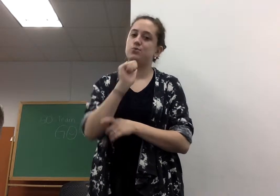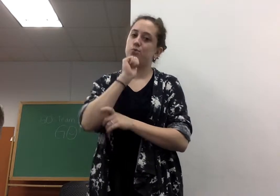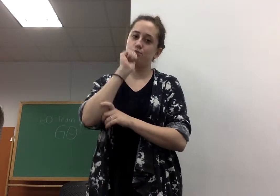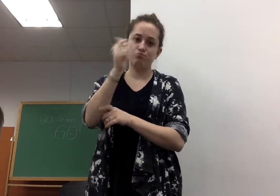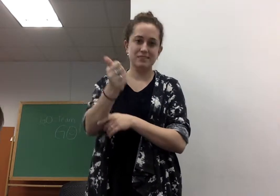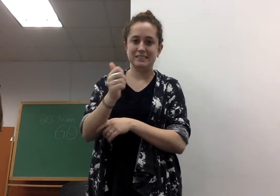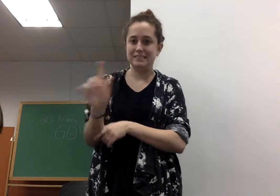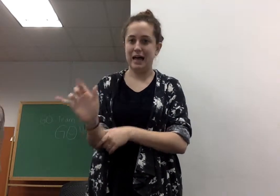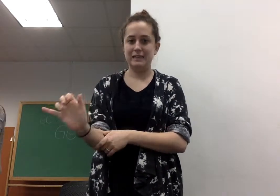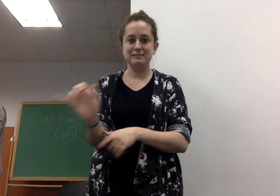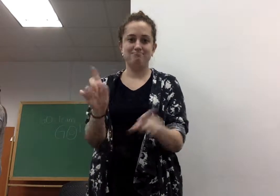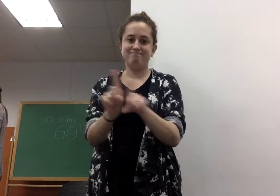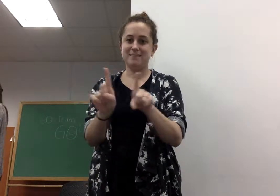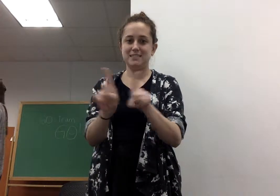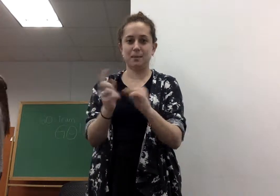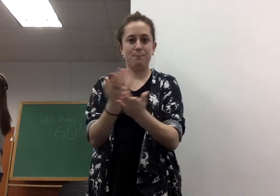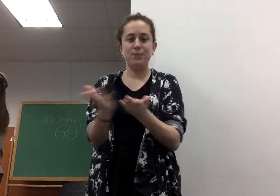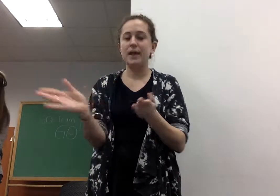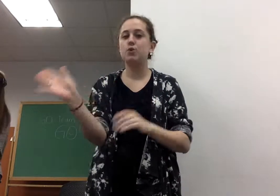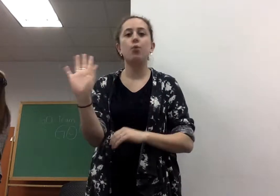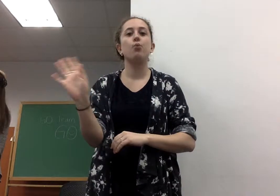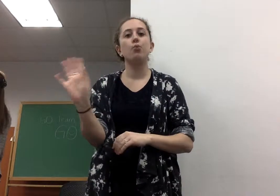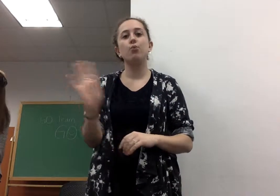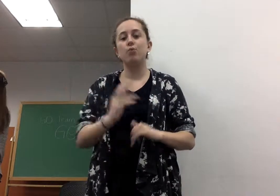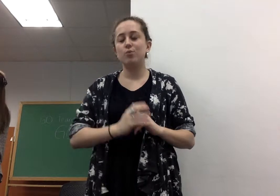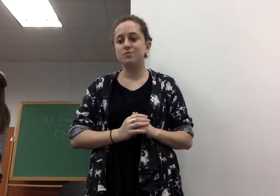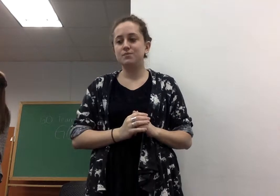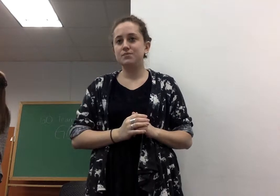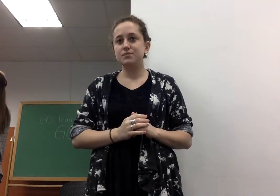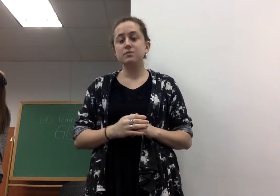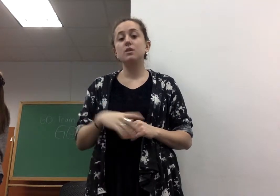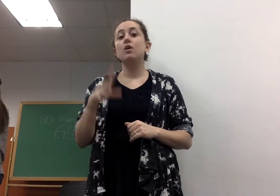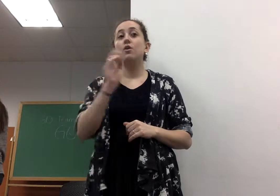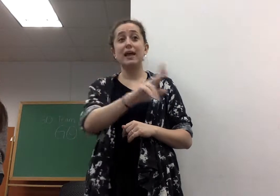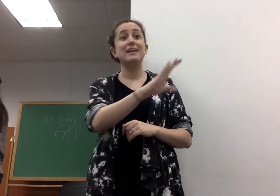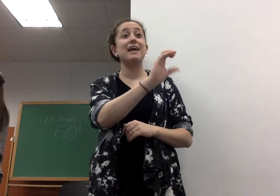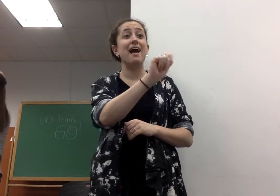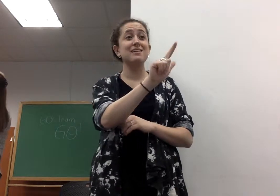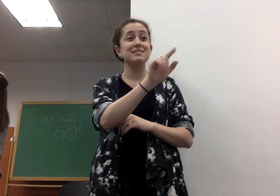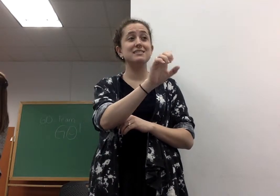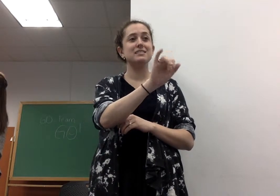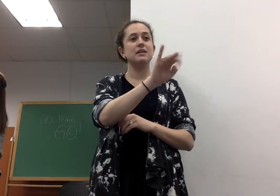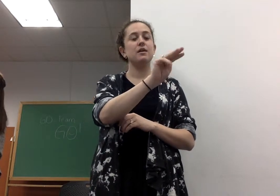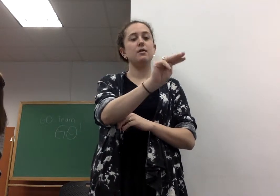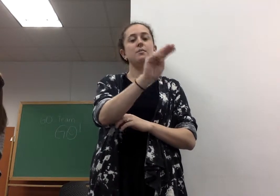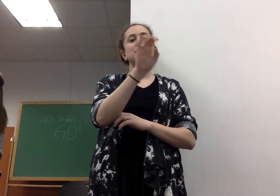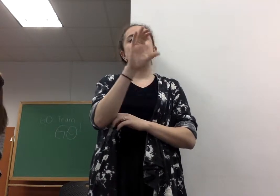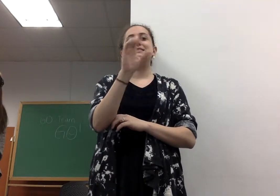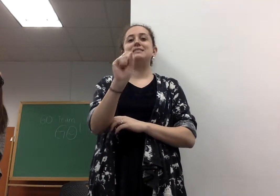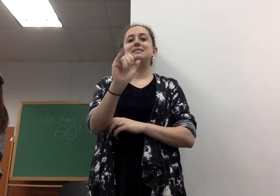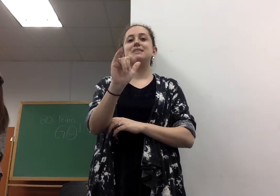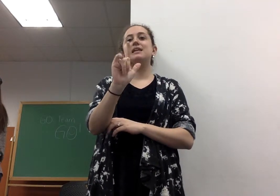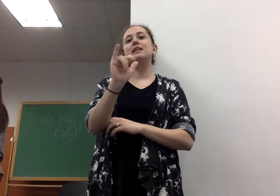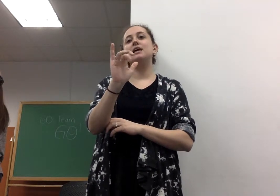that's going to tell us all about that in a couple of weeks. Okay, we mentioned calcium, silicon, and we also mentioned phosphorus. Are some things that we mentioned in